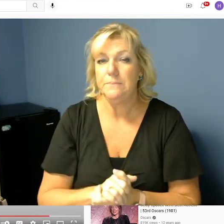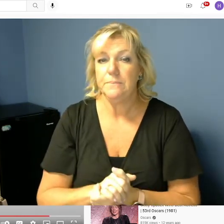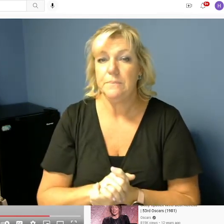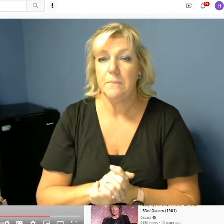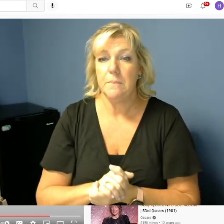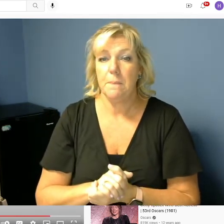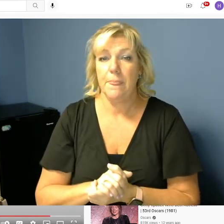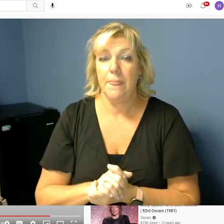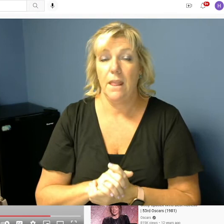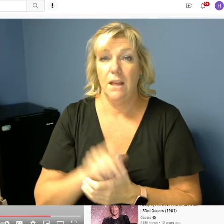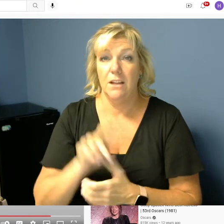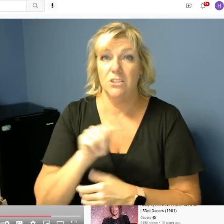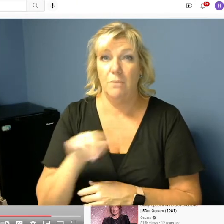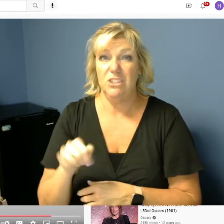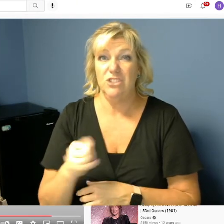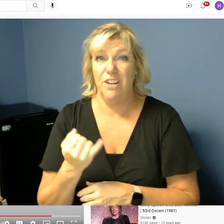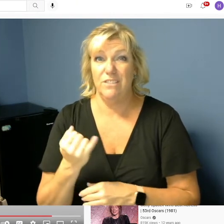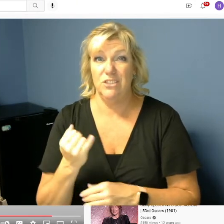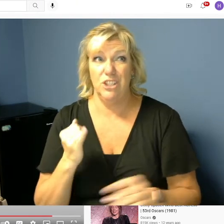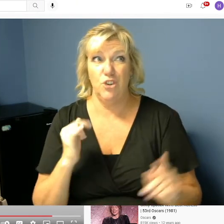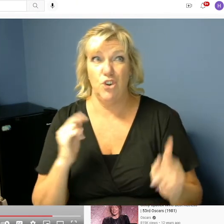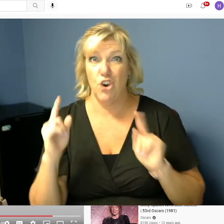When Jefferson heard of this compromise,